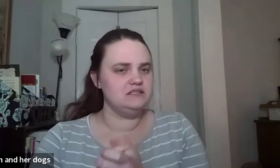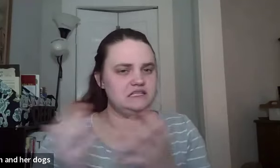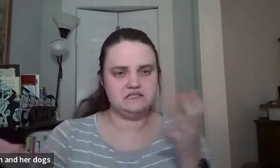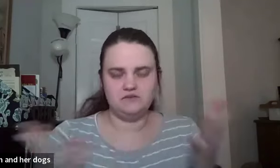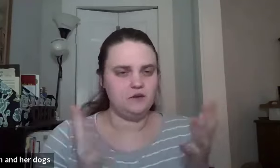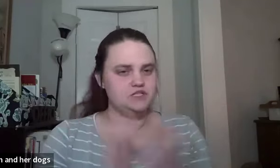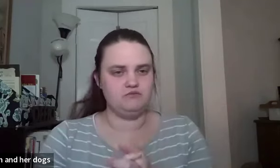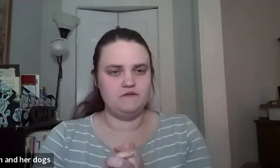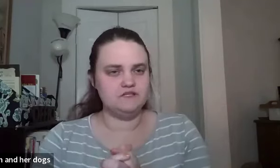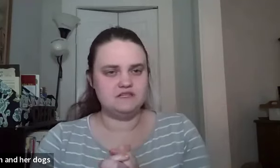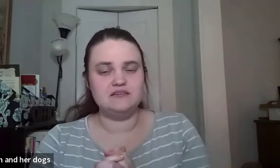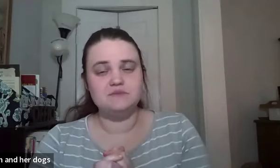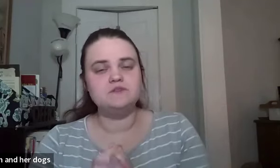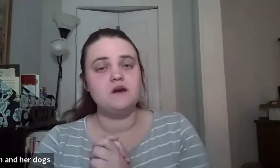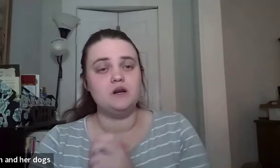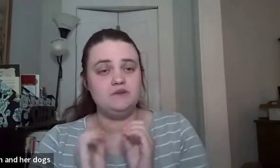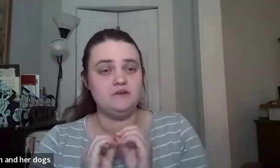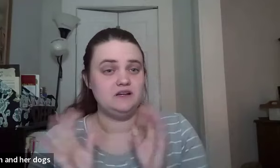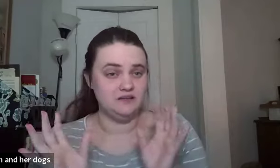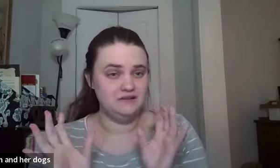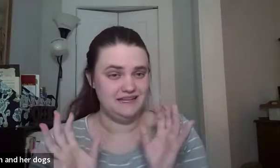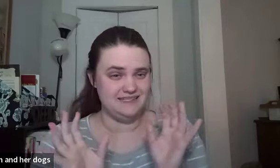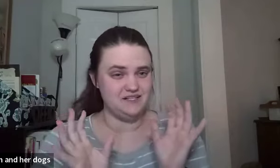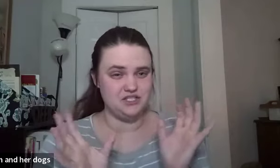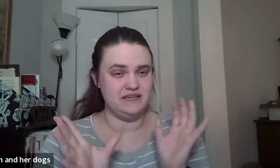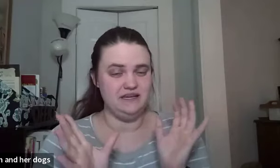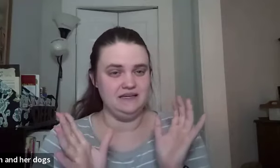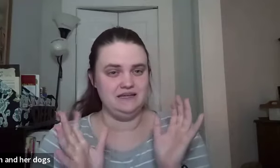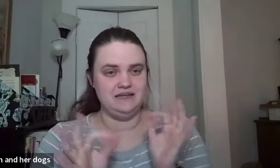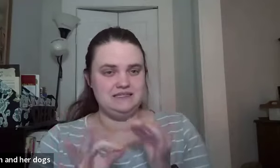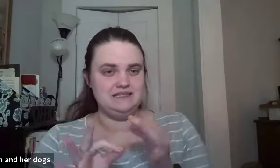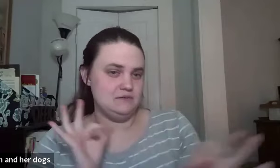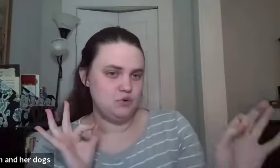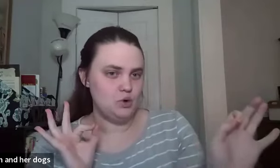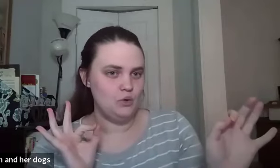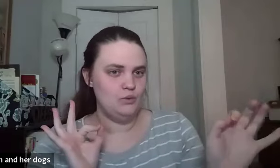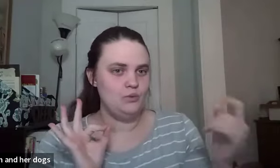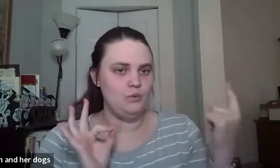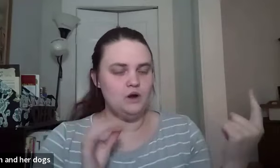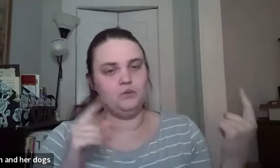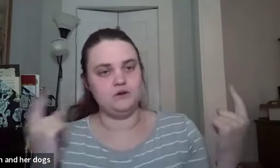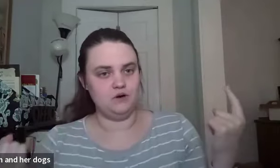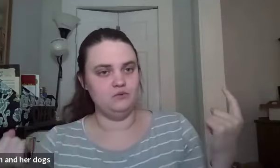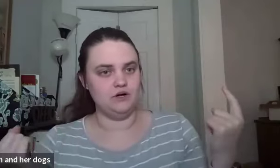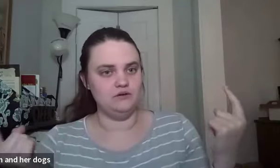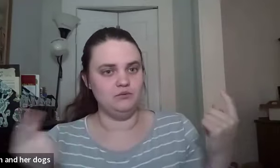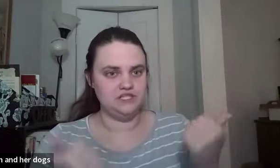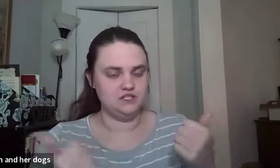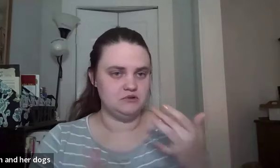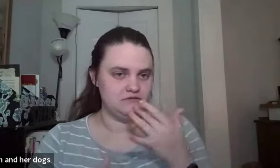Honestly, it's very much a preference thing. Sometimes if I want to be very clear, like it's not just like a simple one word, which is your